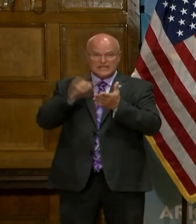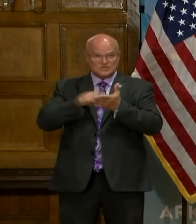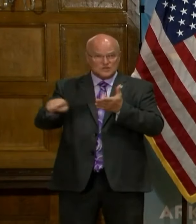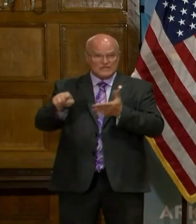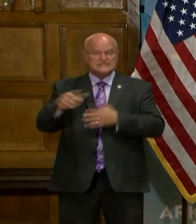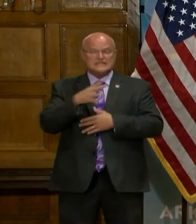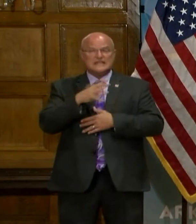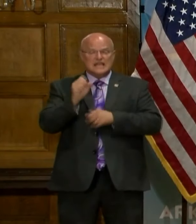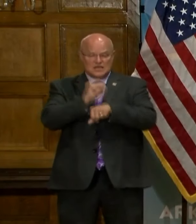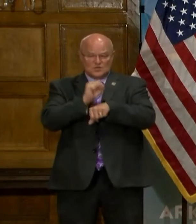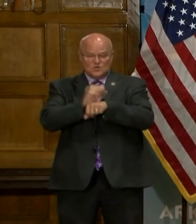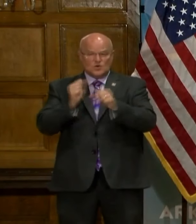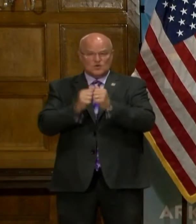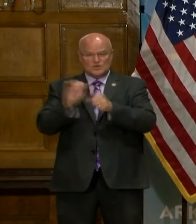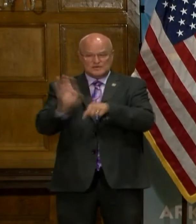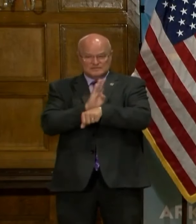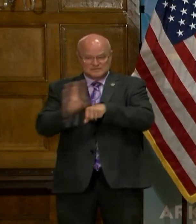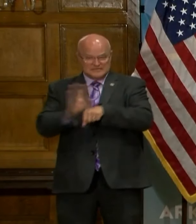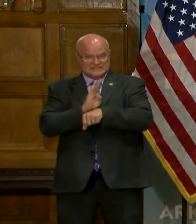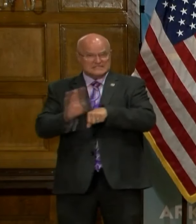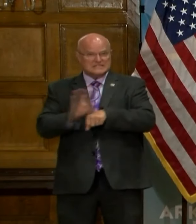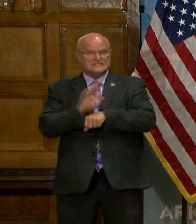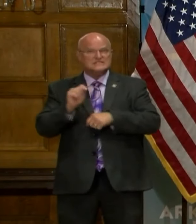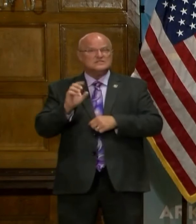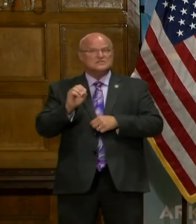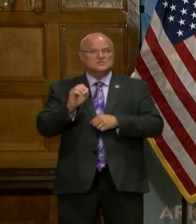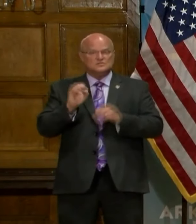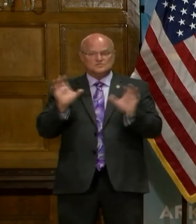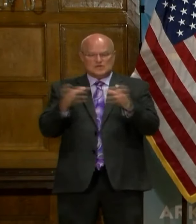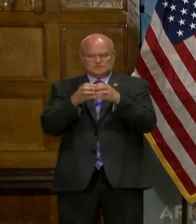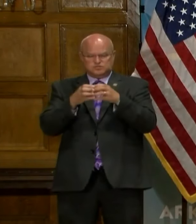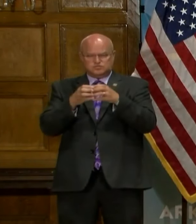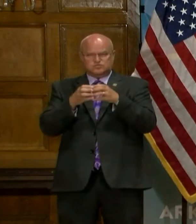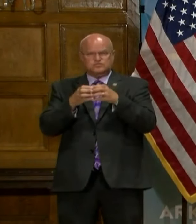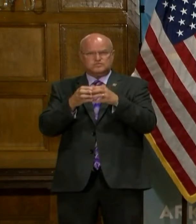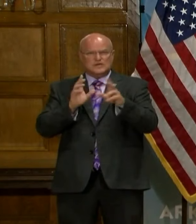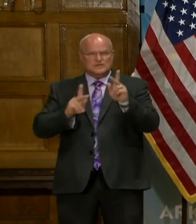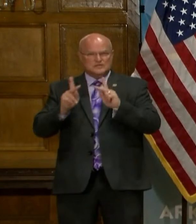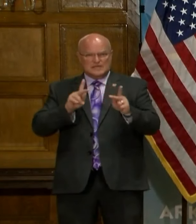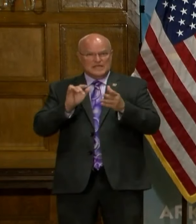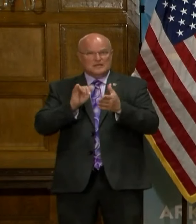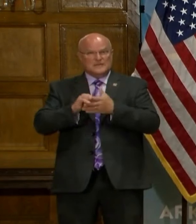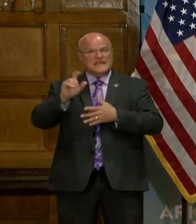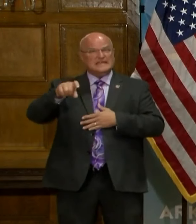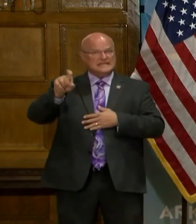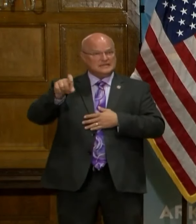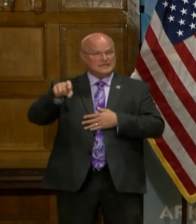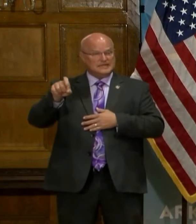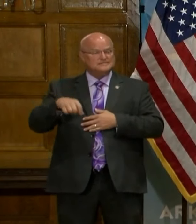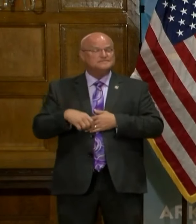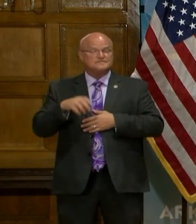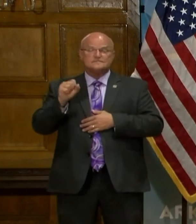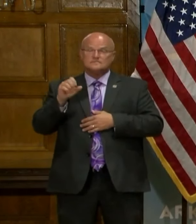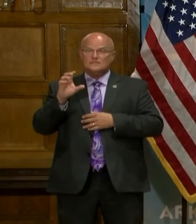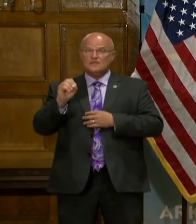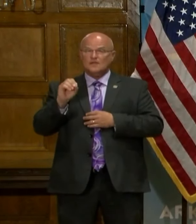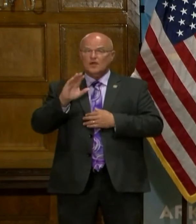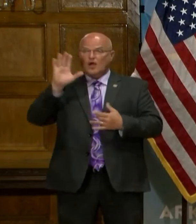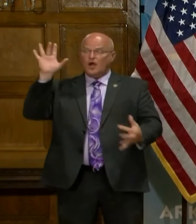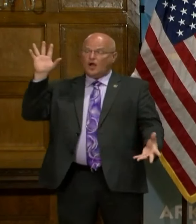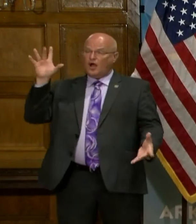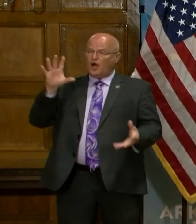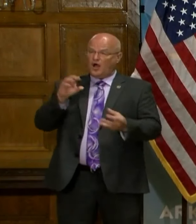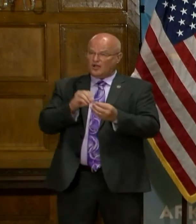tracing and working with industry to isolate and quarantine those that need to be. And so all of